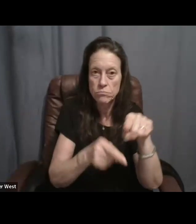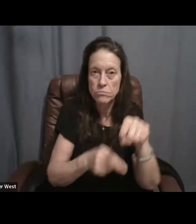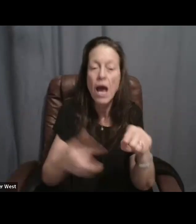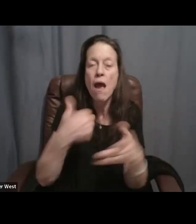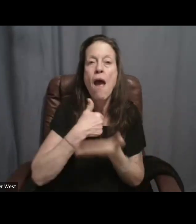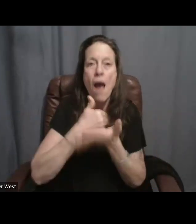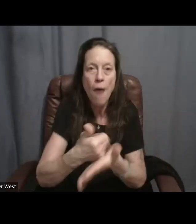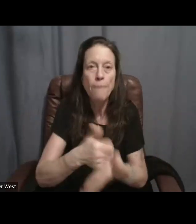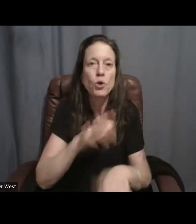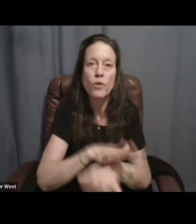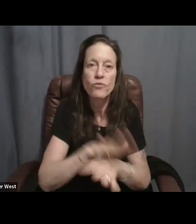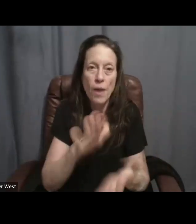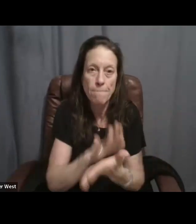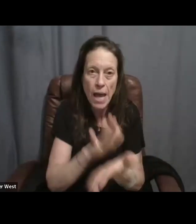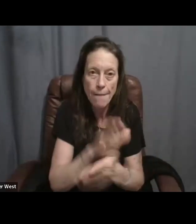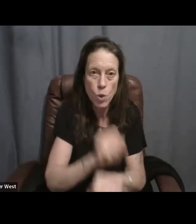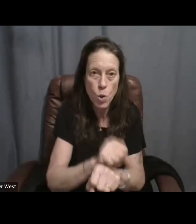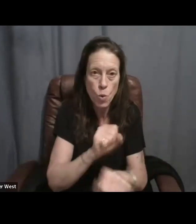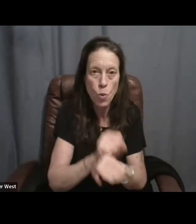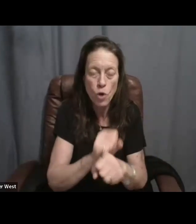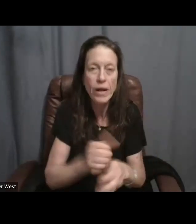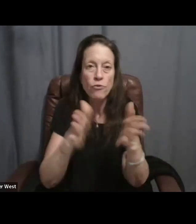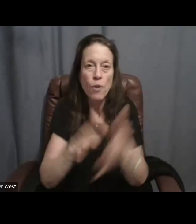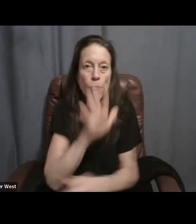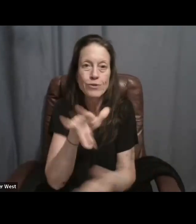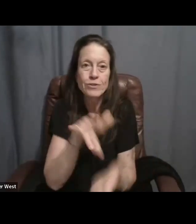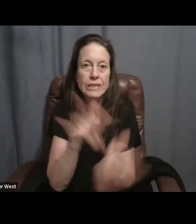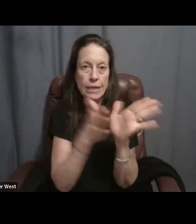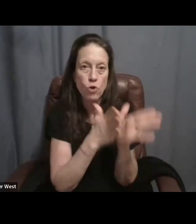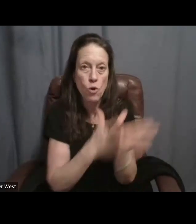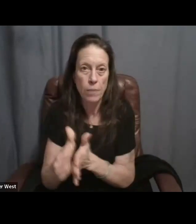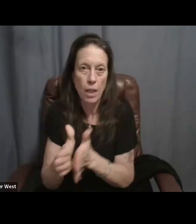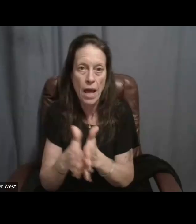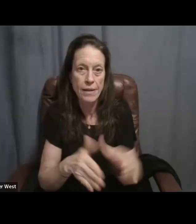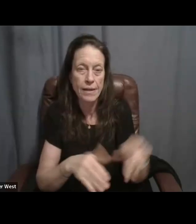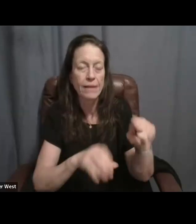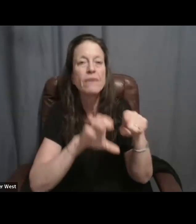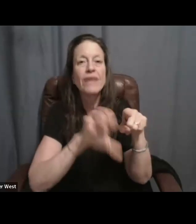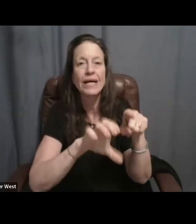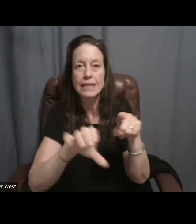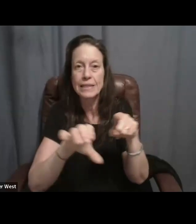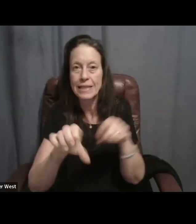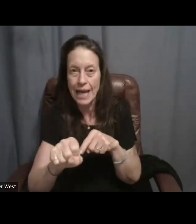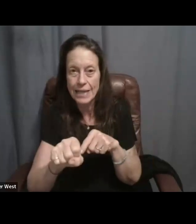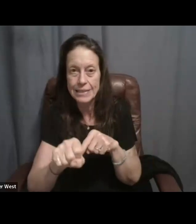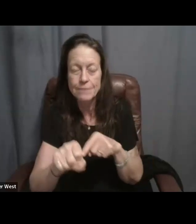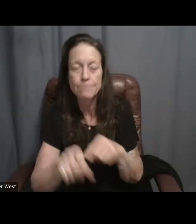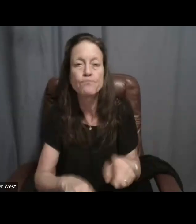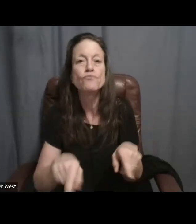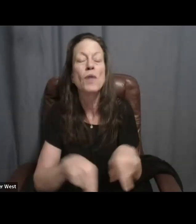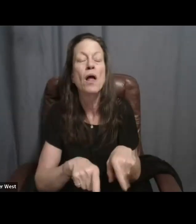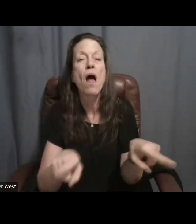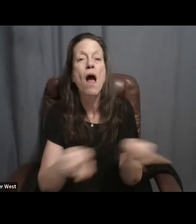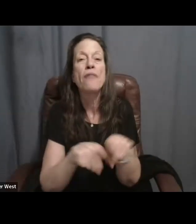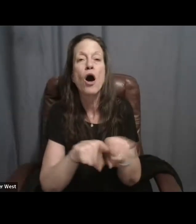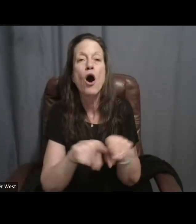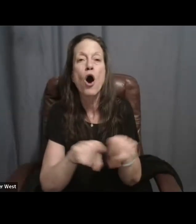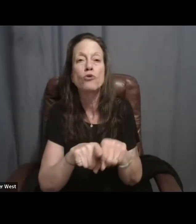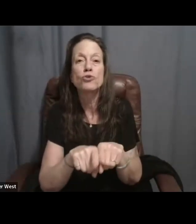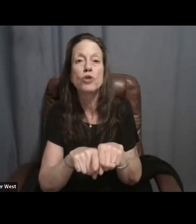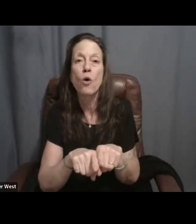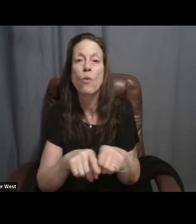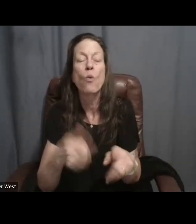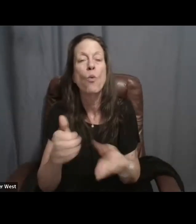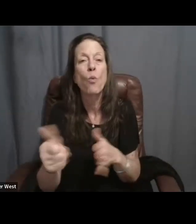with the person-centered planning that you do. So we worked with them. You also, with